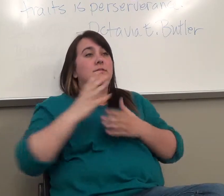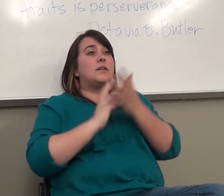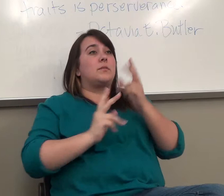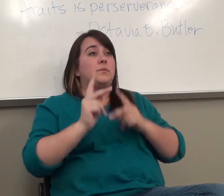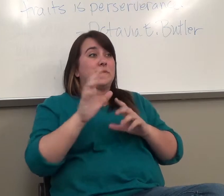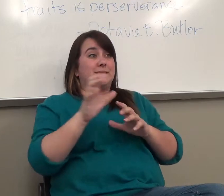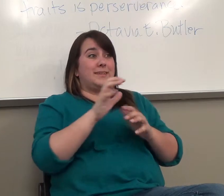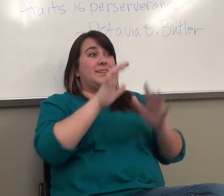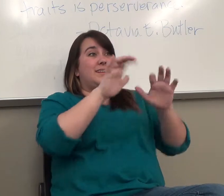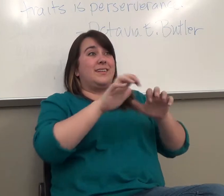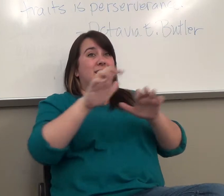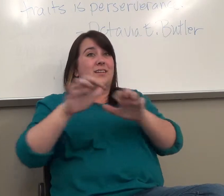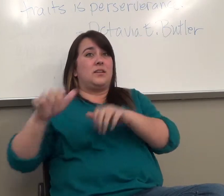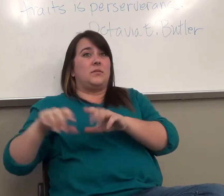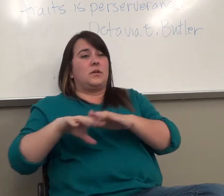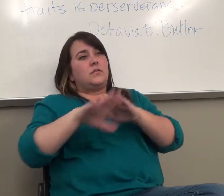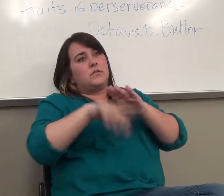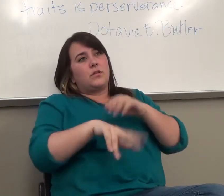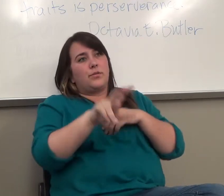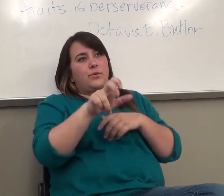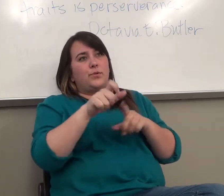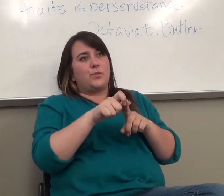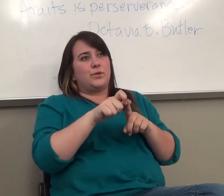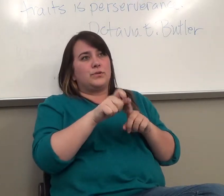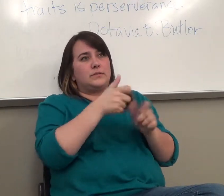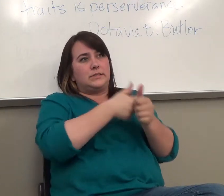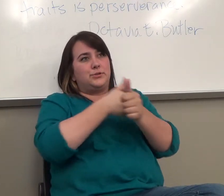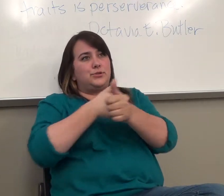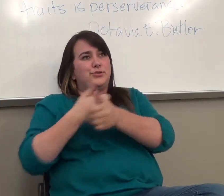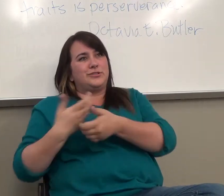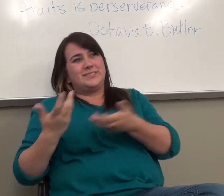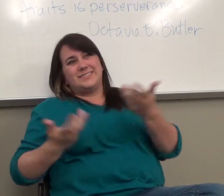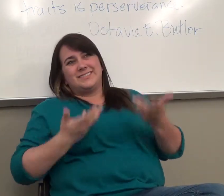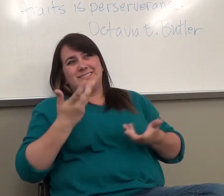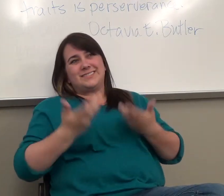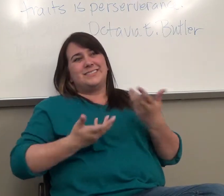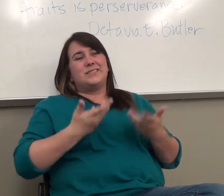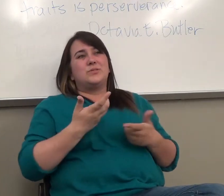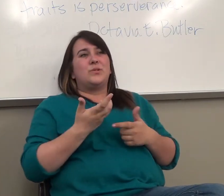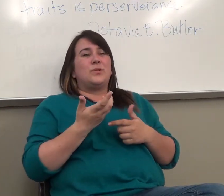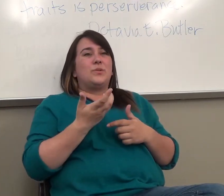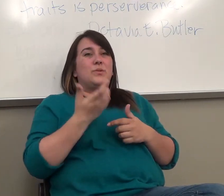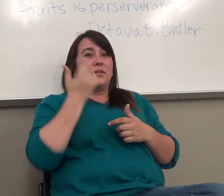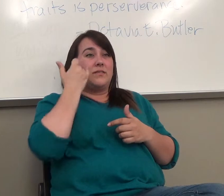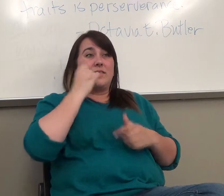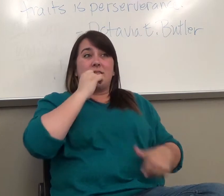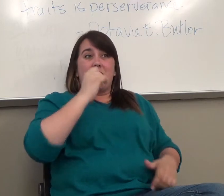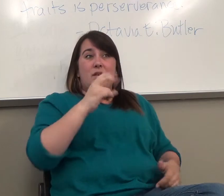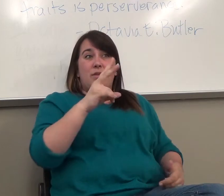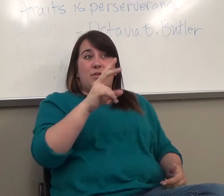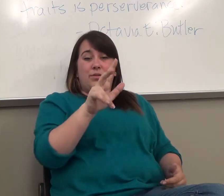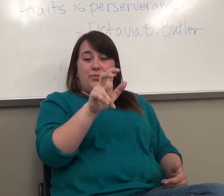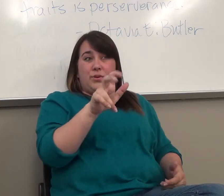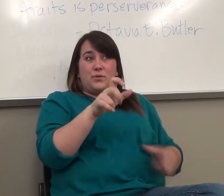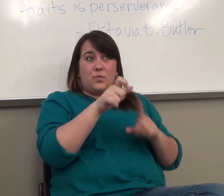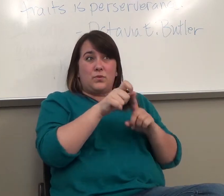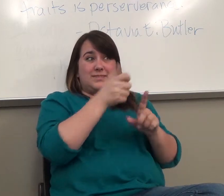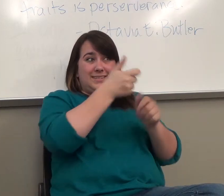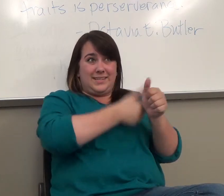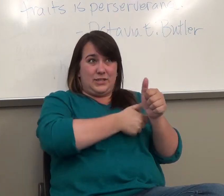300 words for each one. So anybody that didn't have the complete journal, which was 900